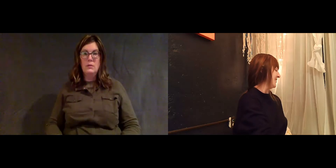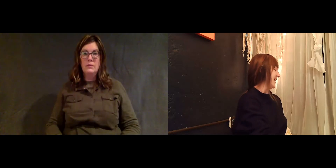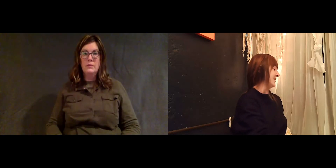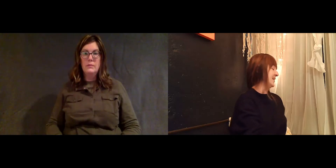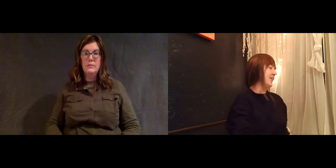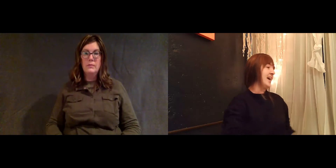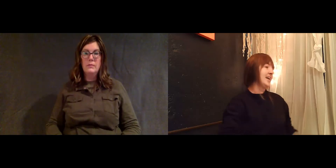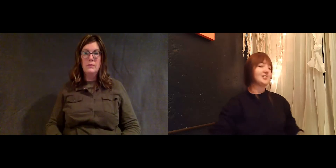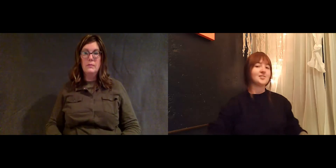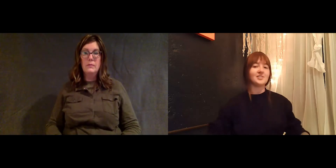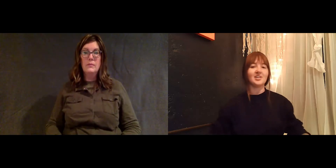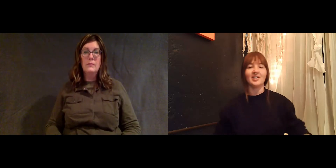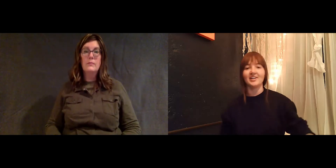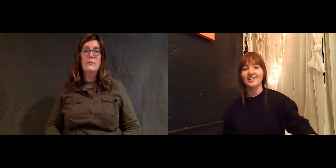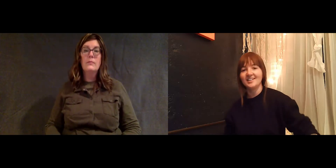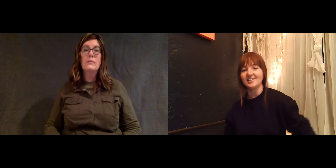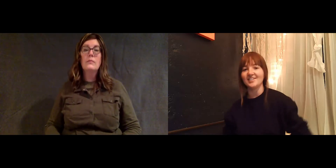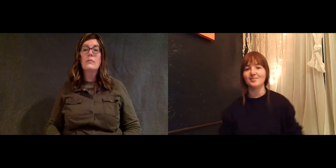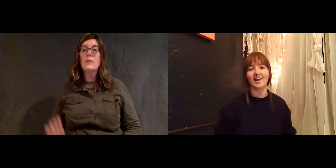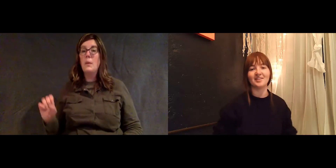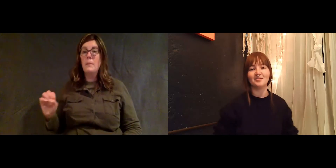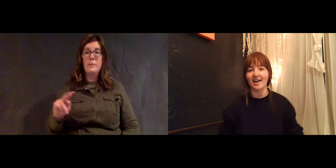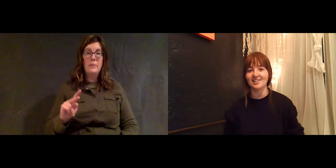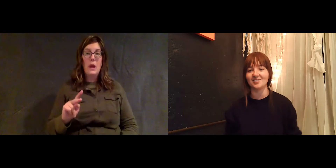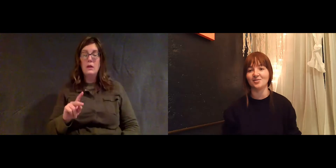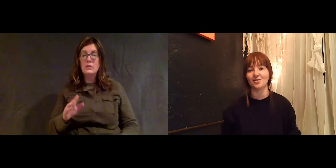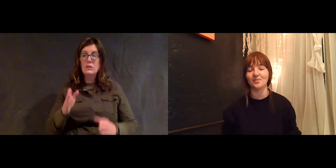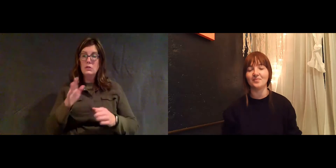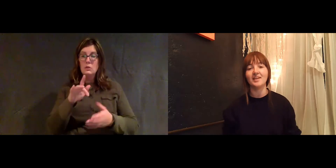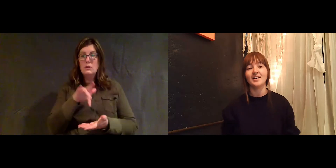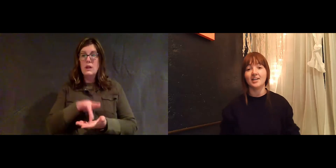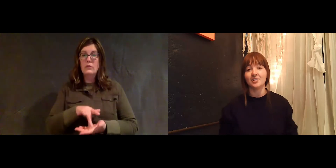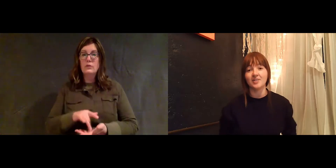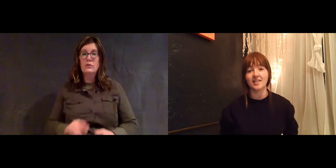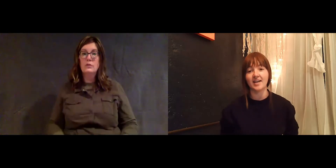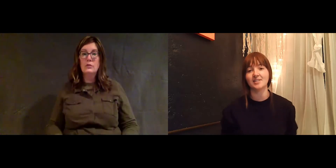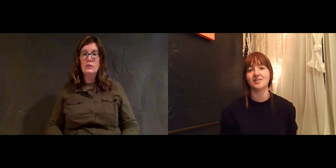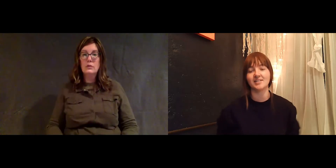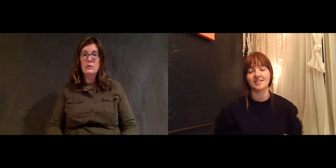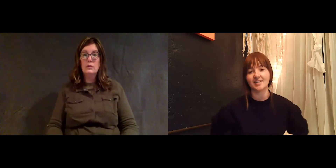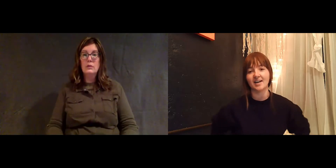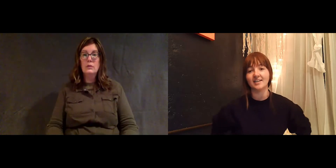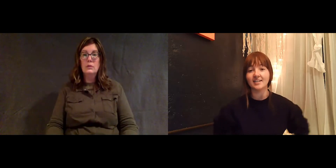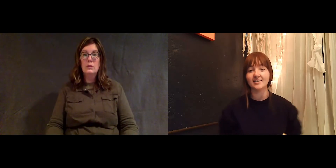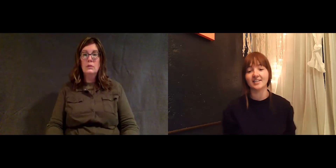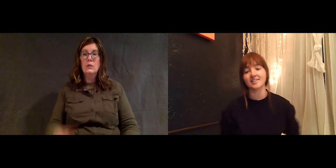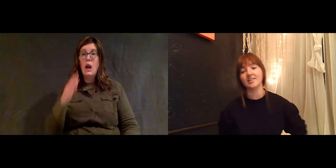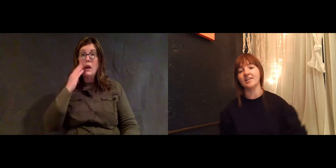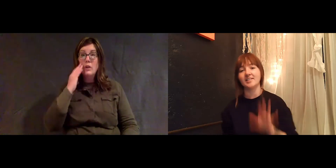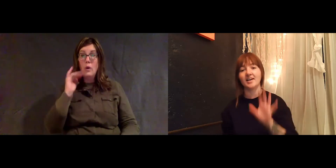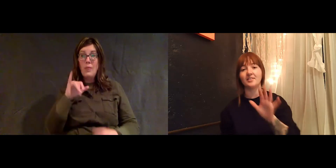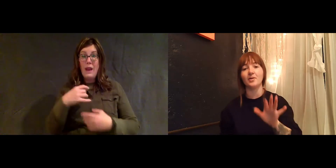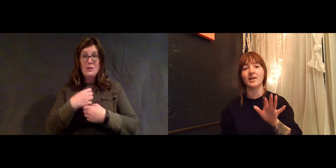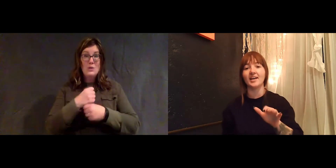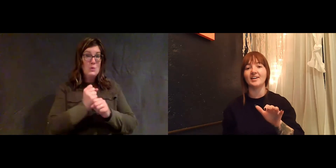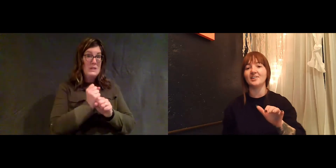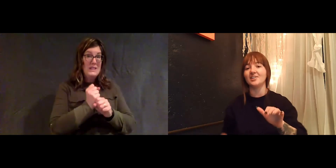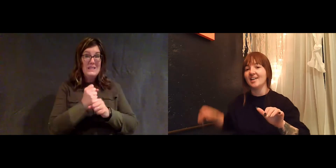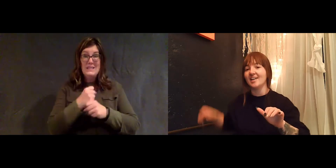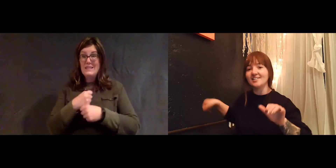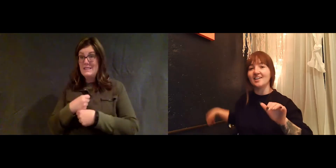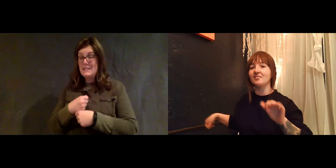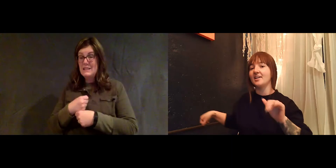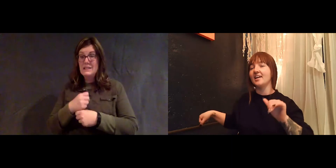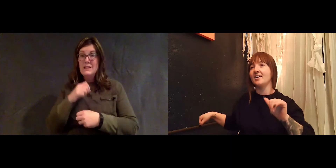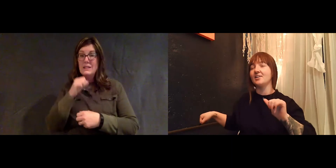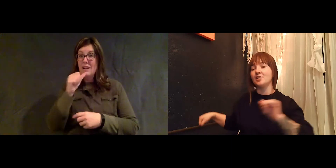All right, and then go ahead and just return your spine back to neutral. I know that that twist is not nearly as good as having one hand on your